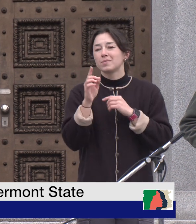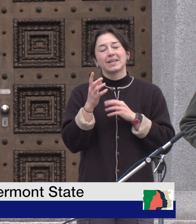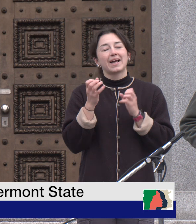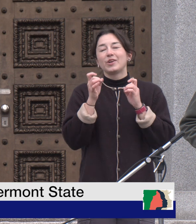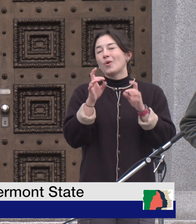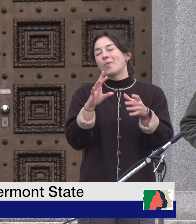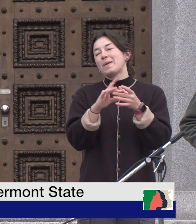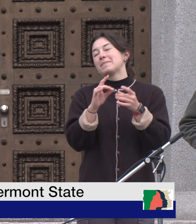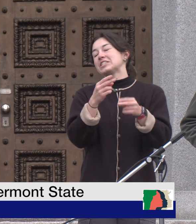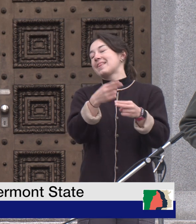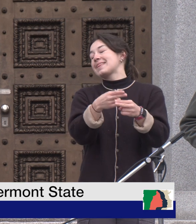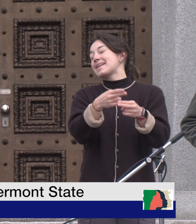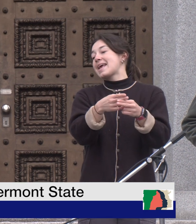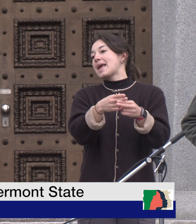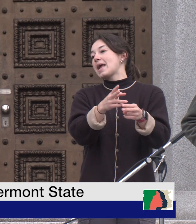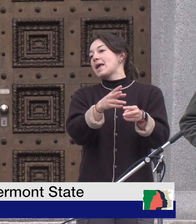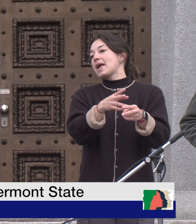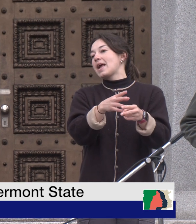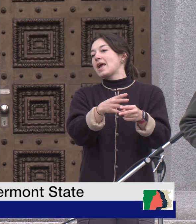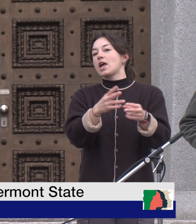but